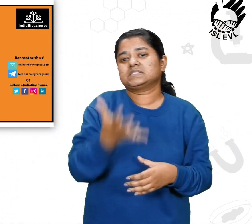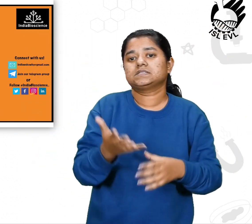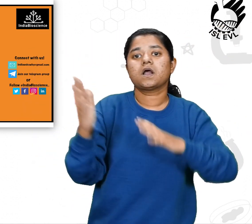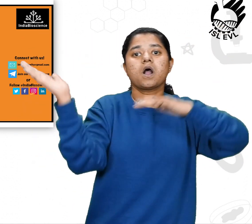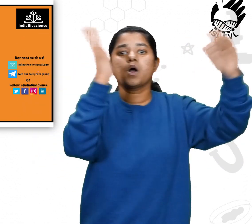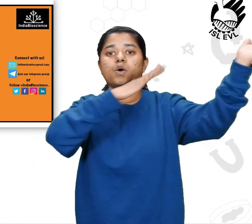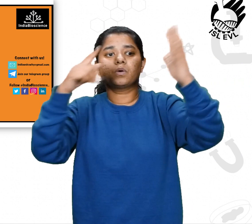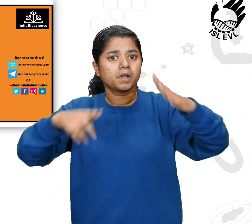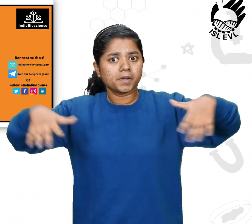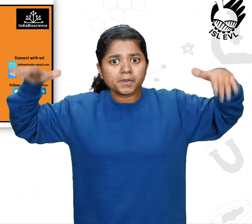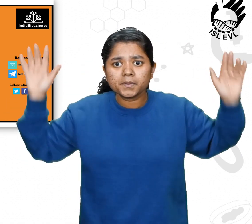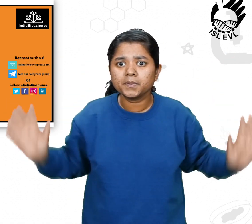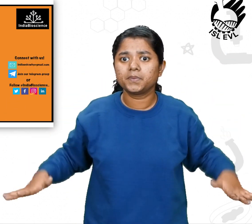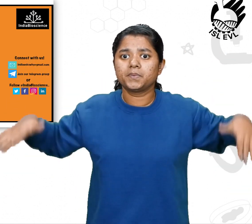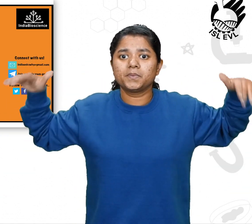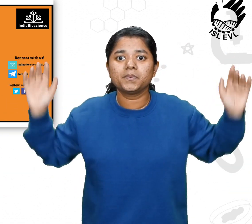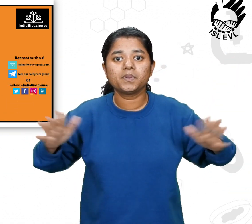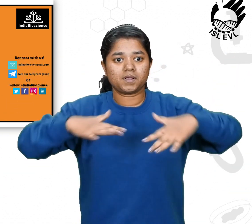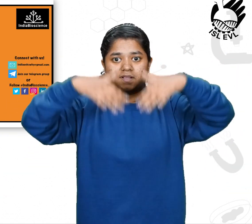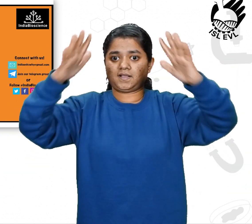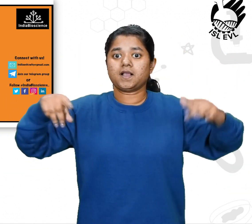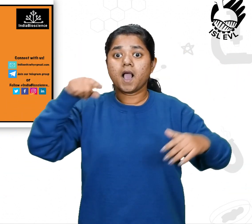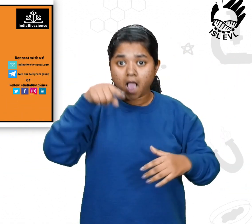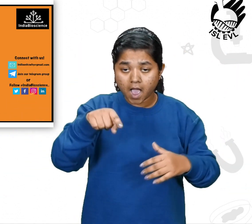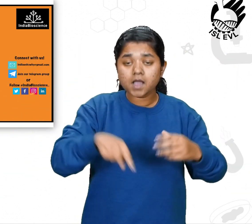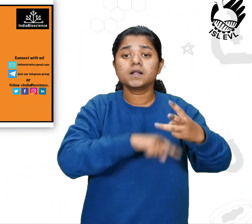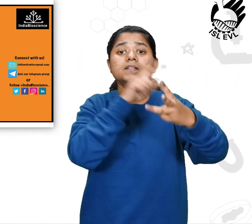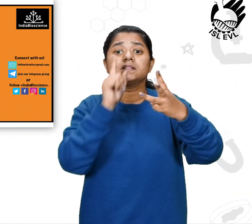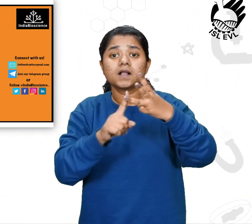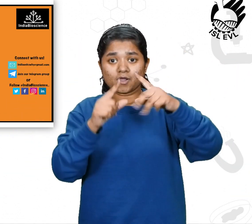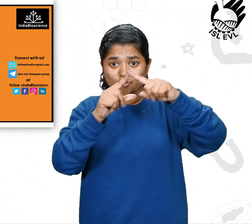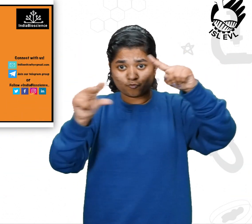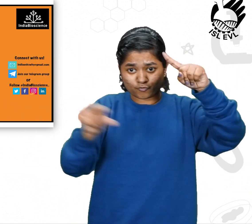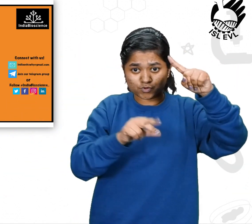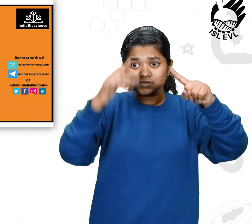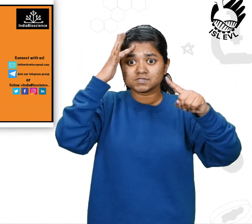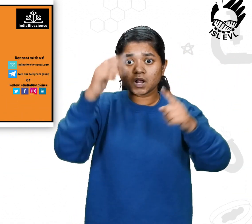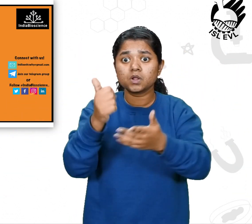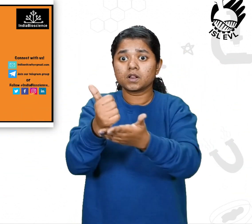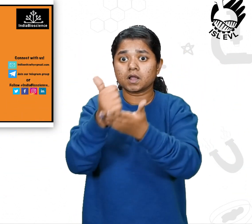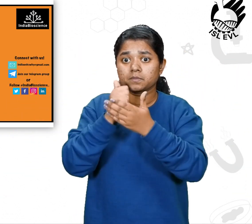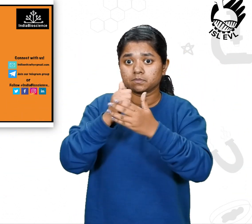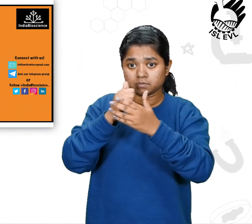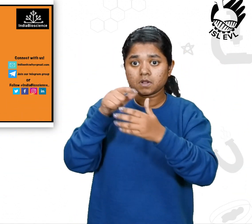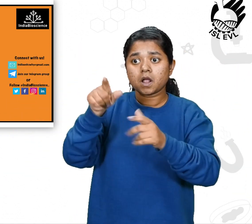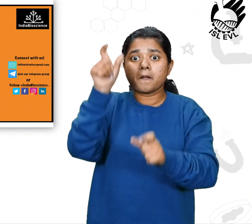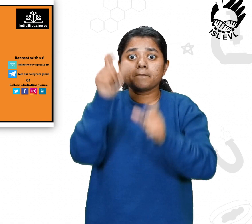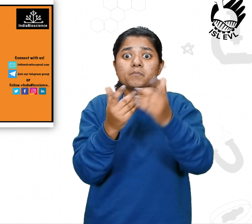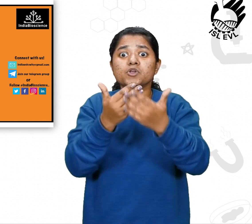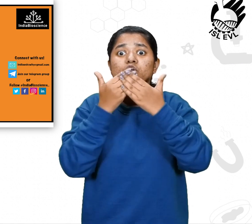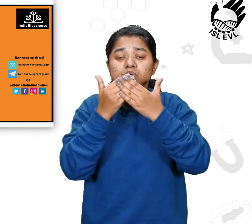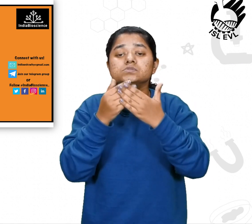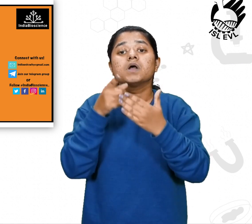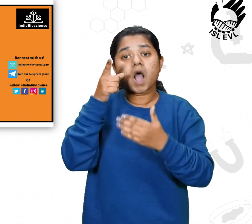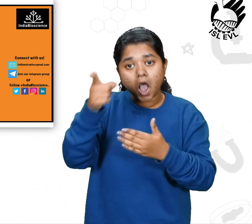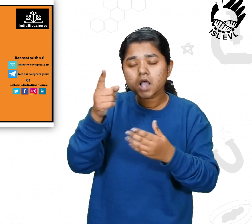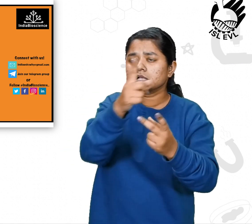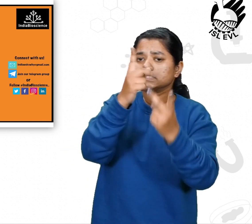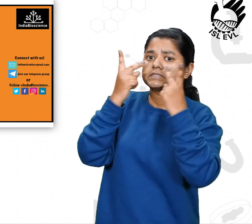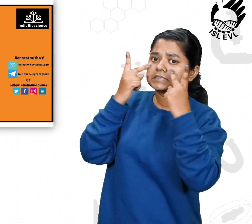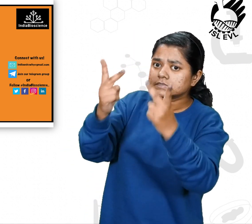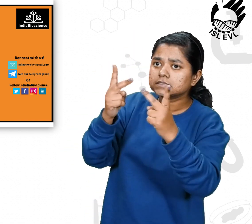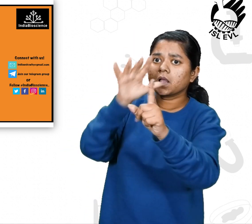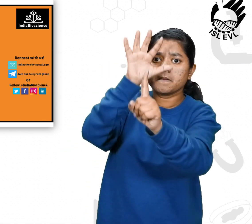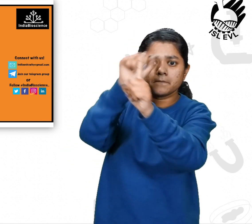Dr. Guttal himself, write mathematical equations which represents these factors and use computers to find